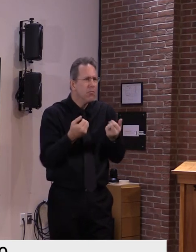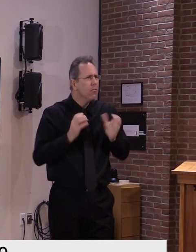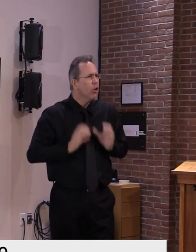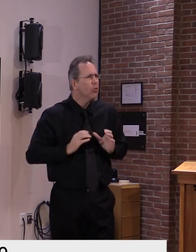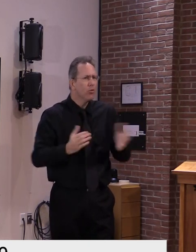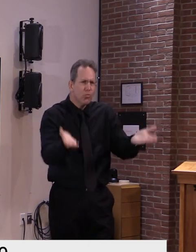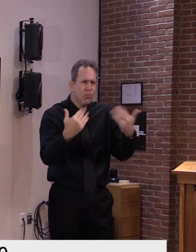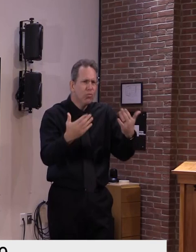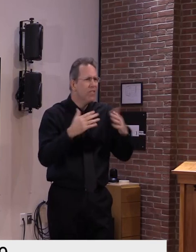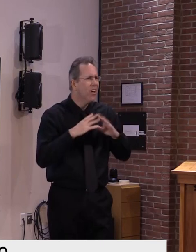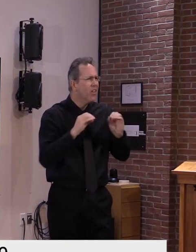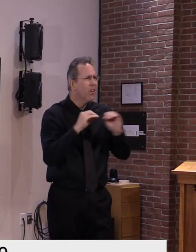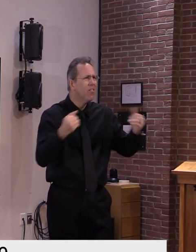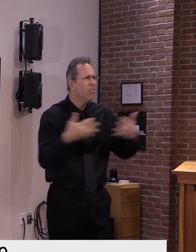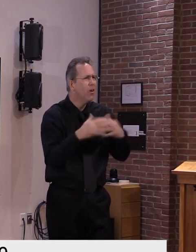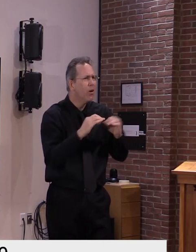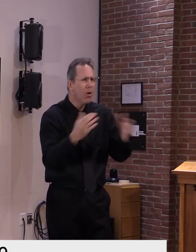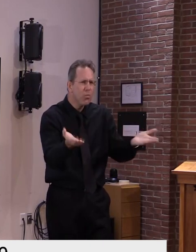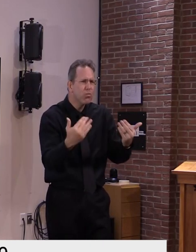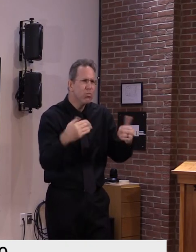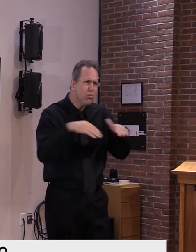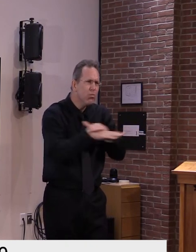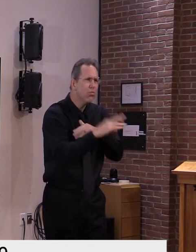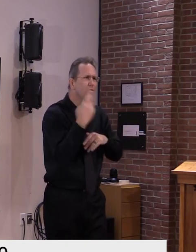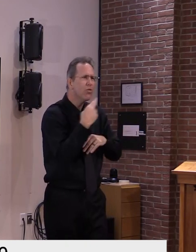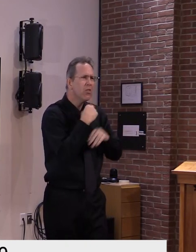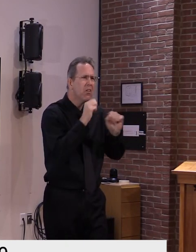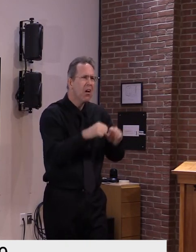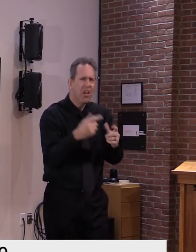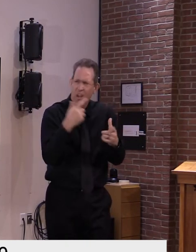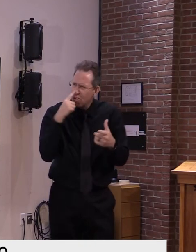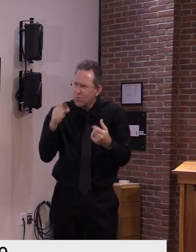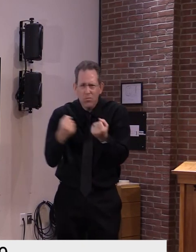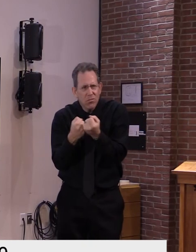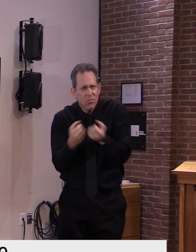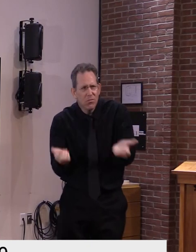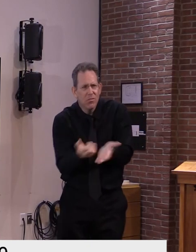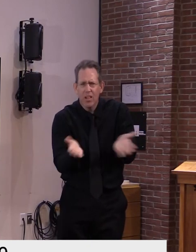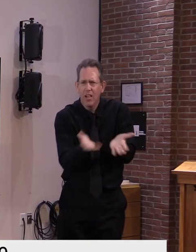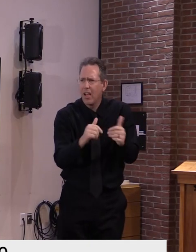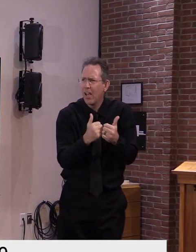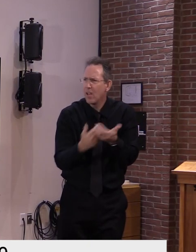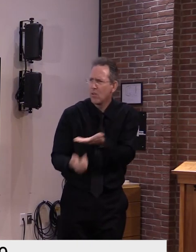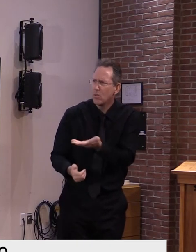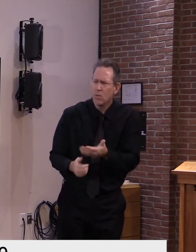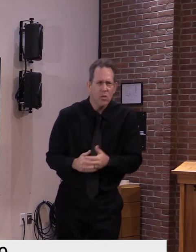that, as your administration works to